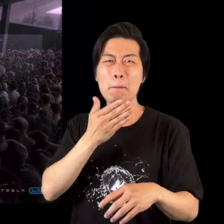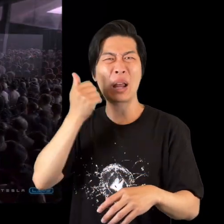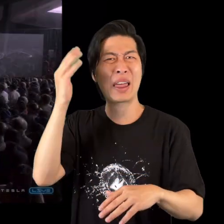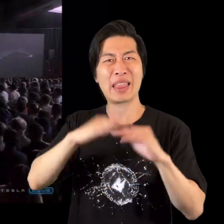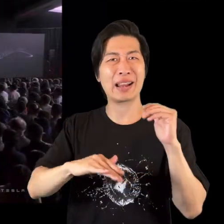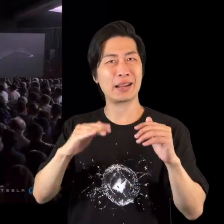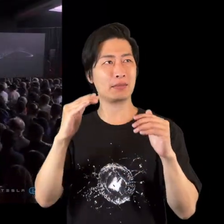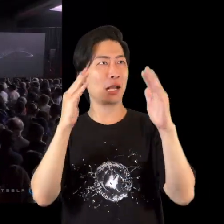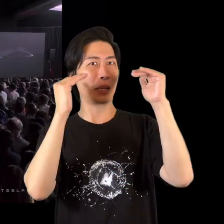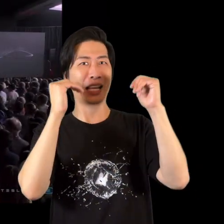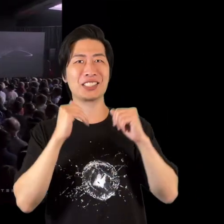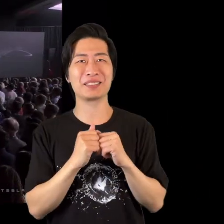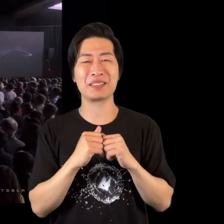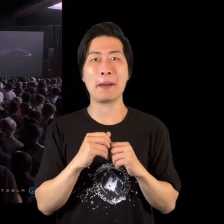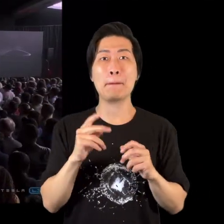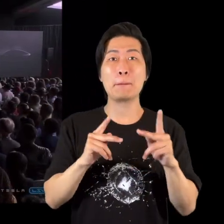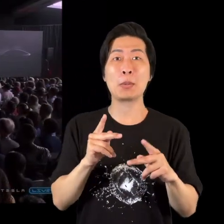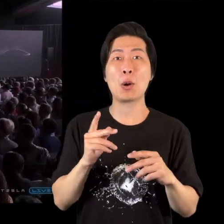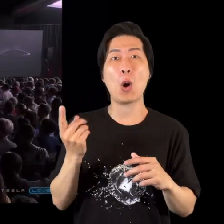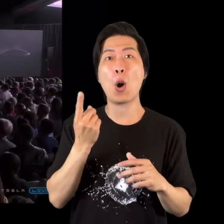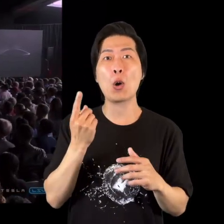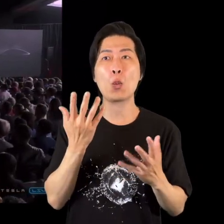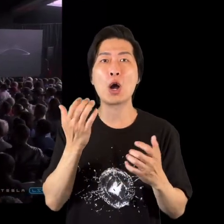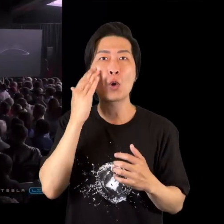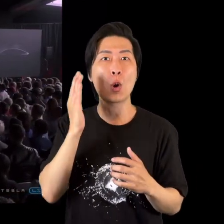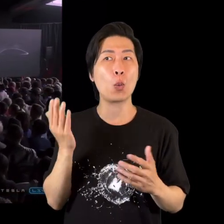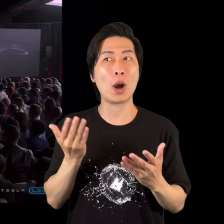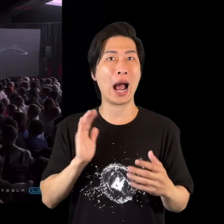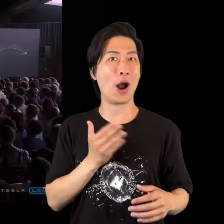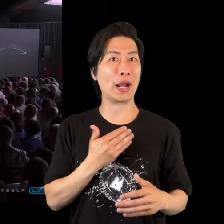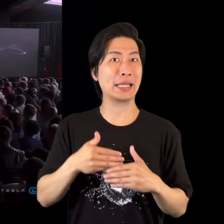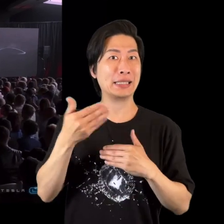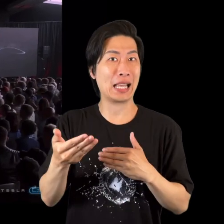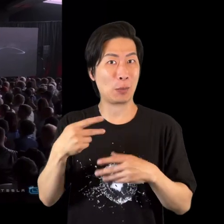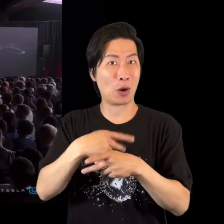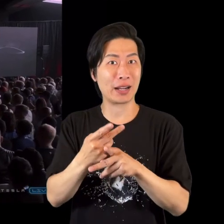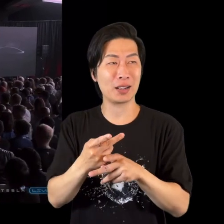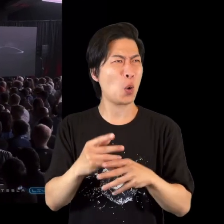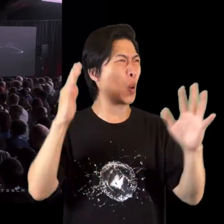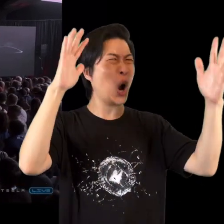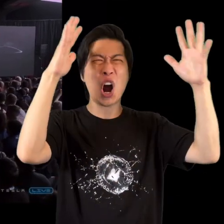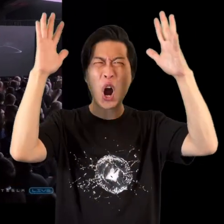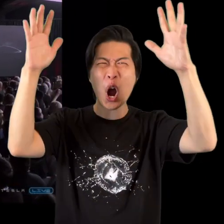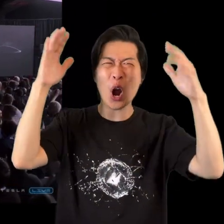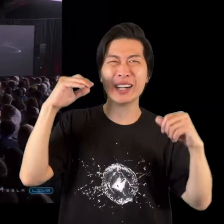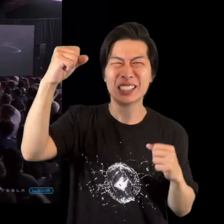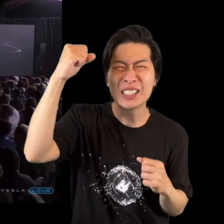expectations. So, and people always want to know what our next product is.